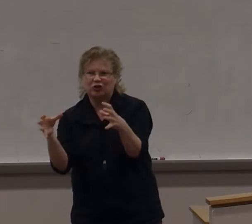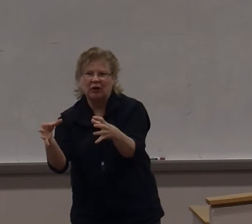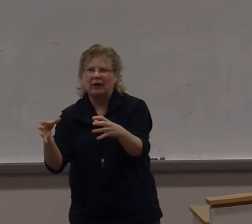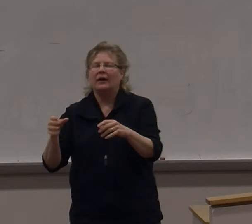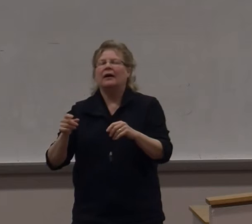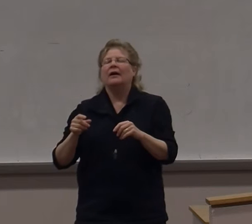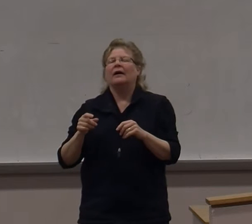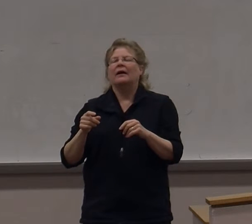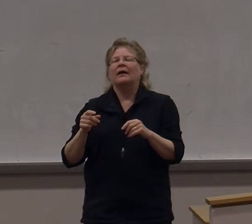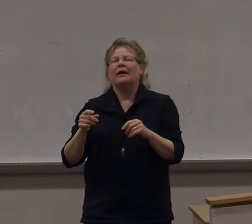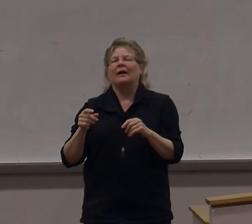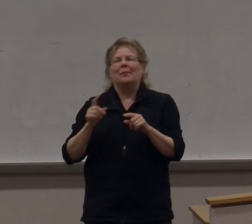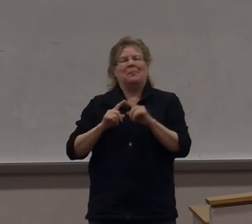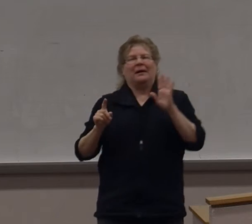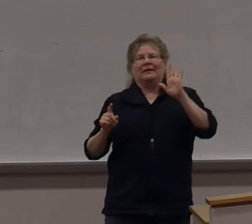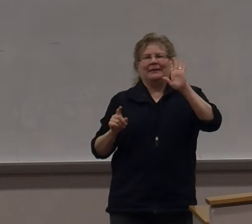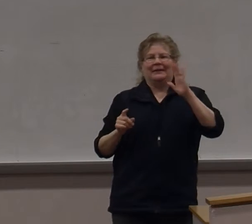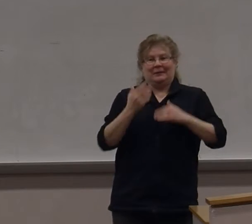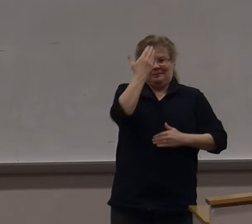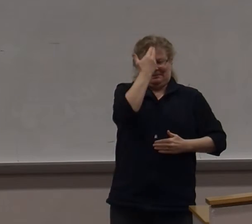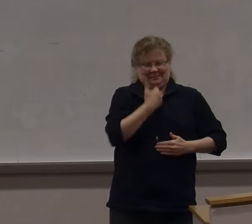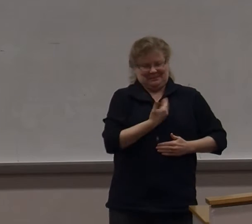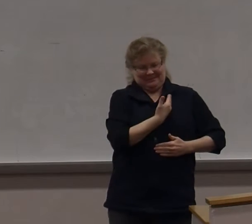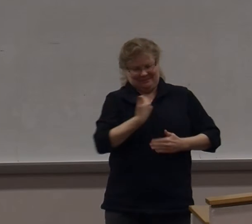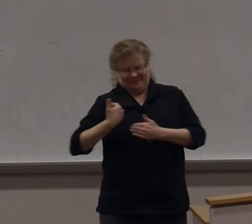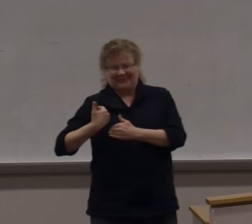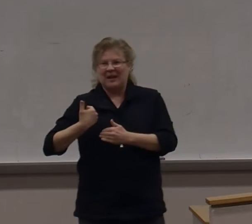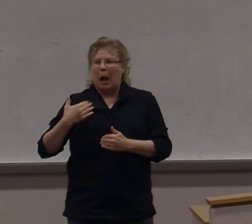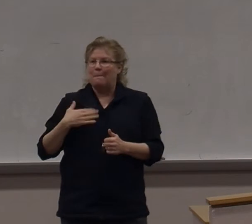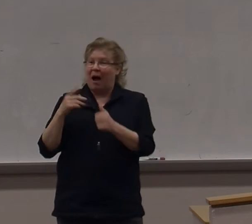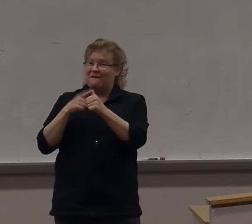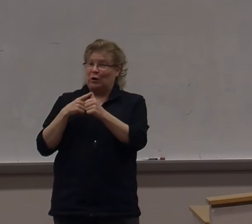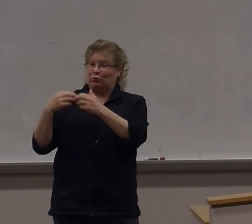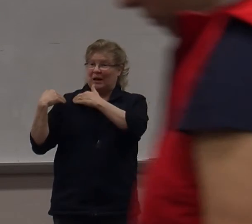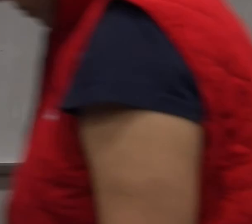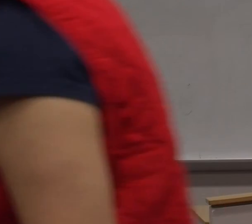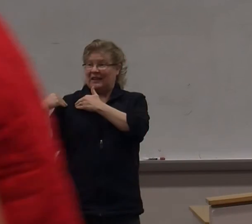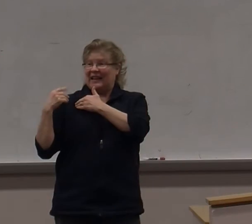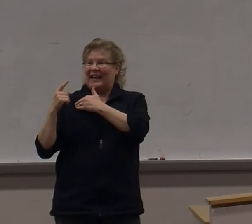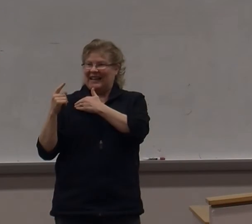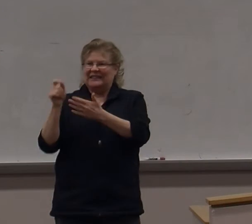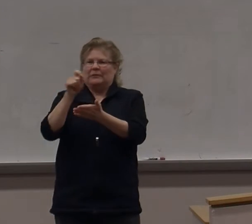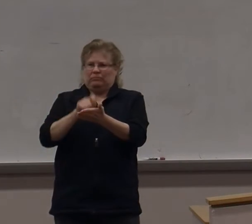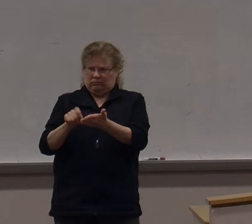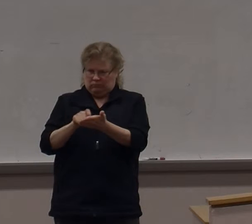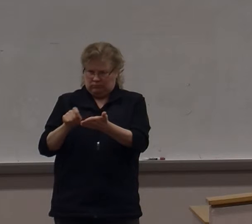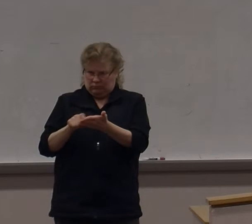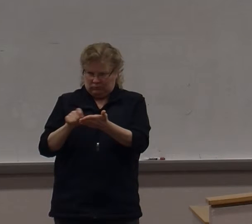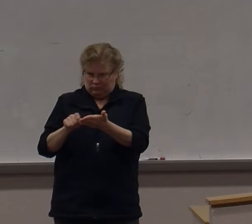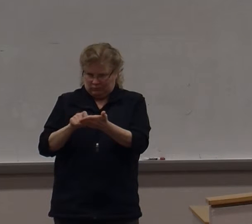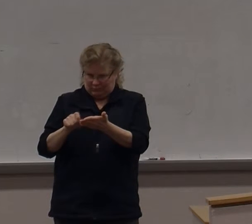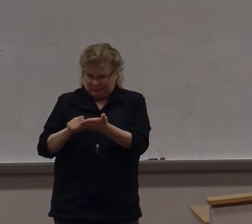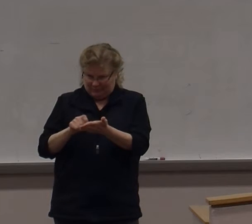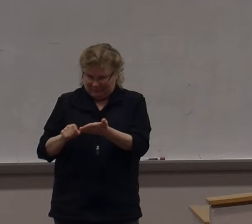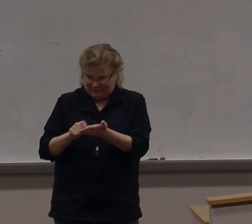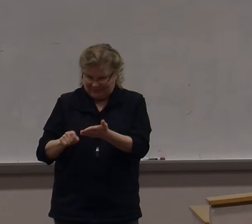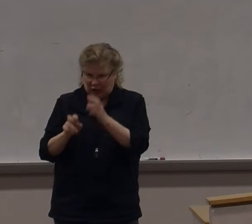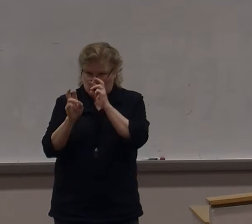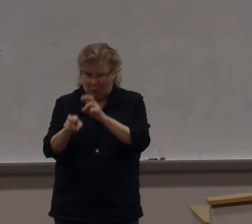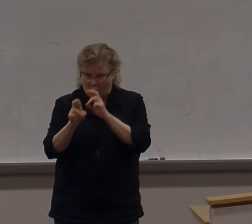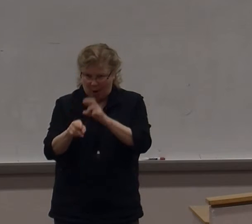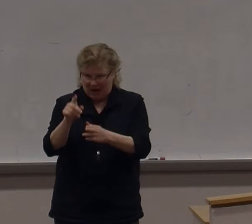to recognize that my first responsibility is to my newspaper, and ultimately to the readership. And